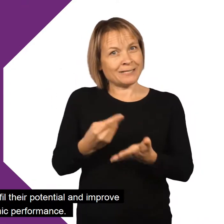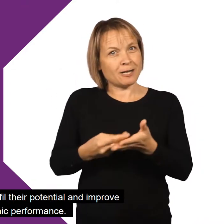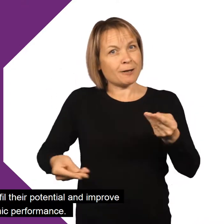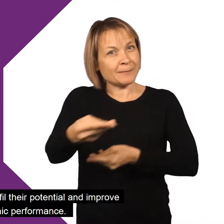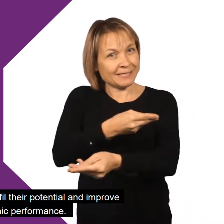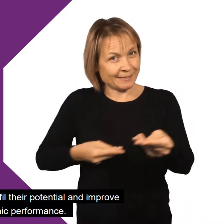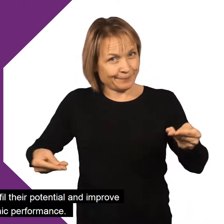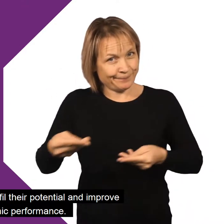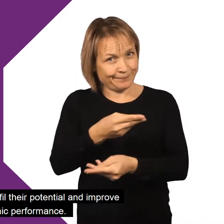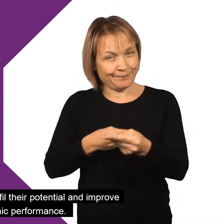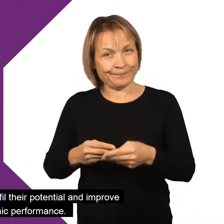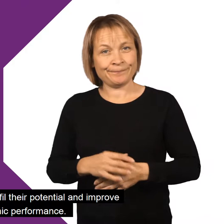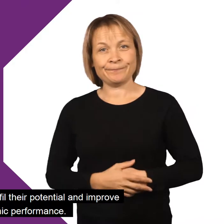Scotland's economic performance